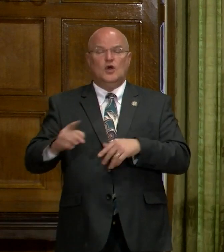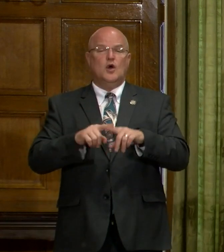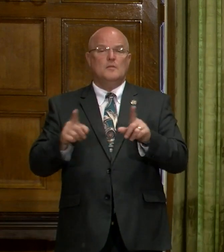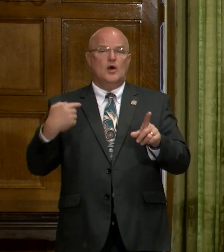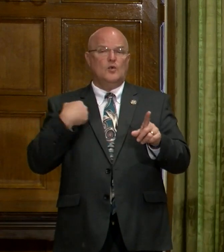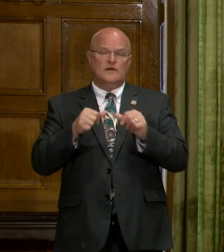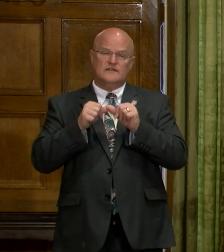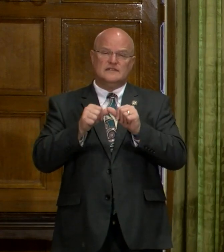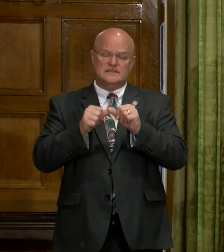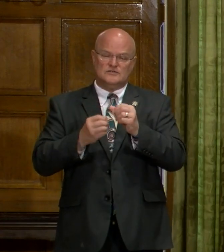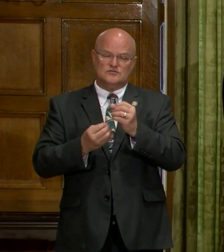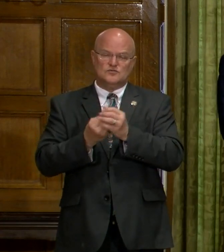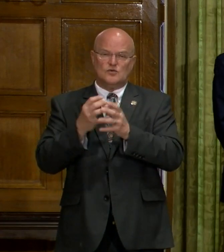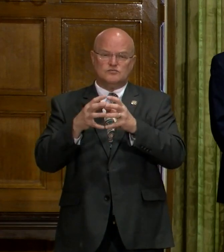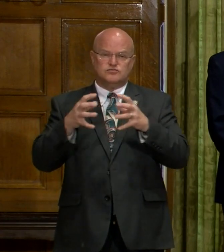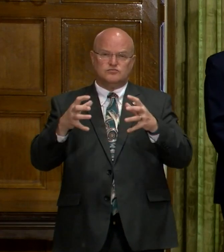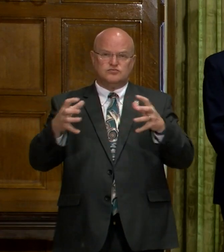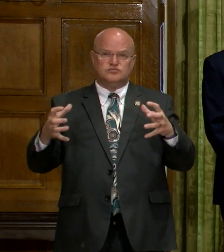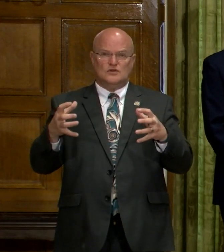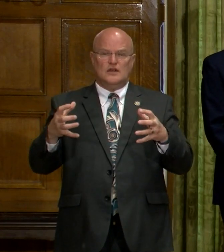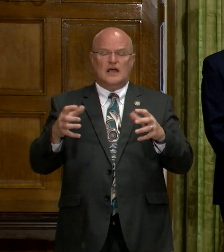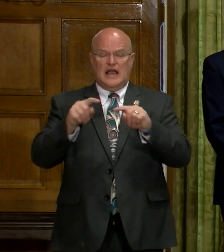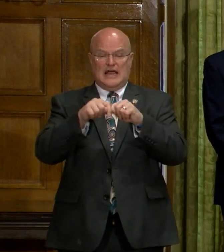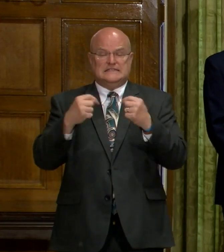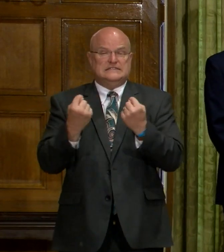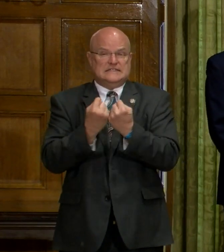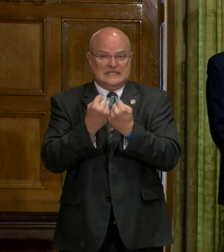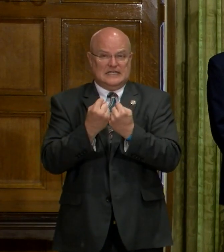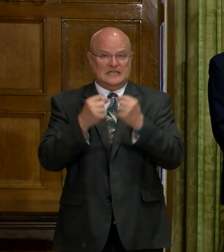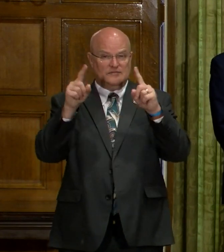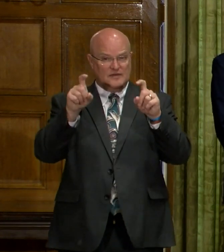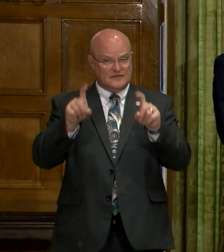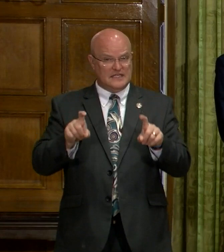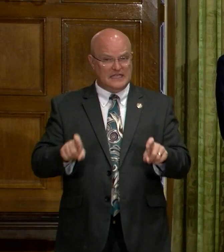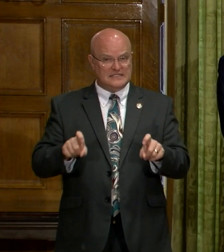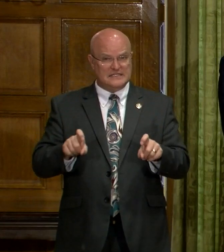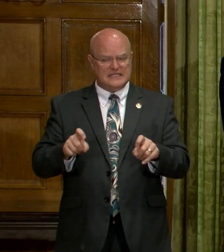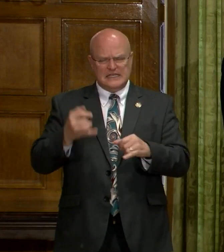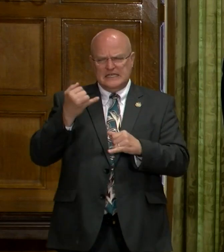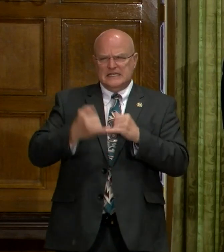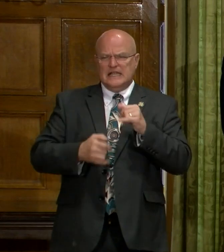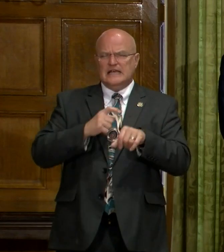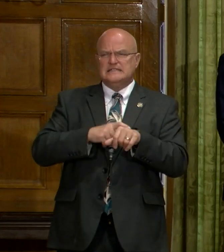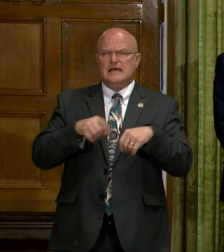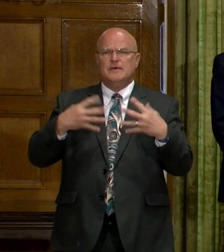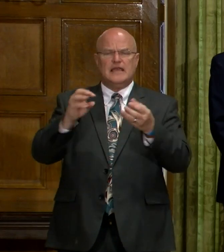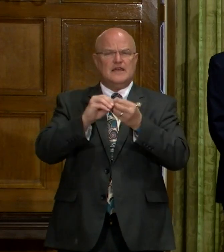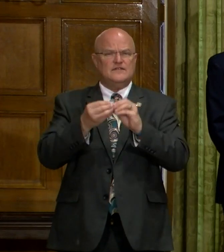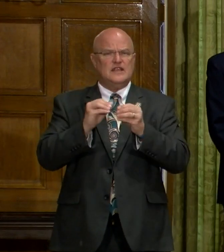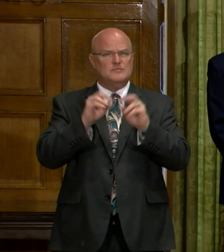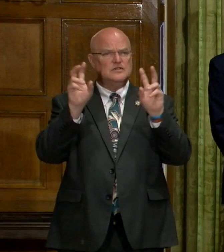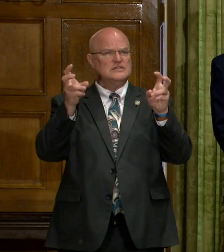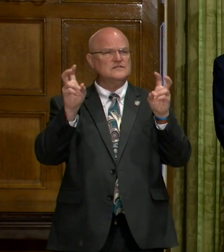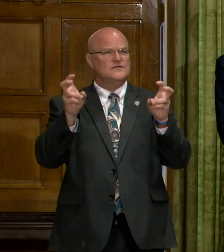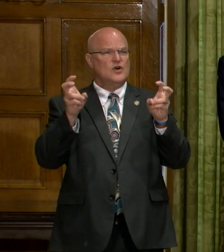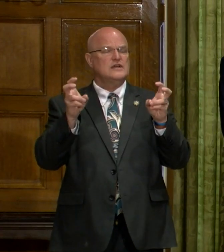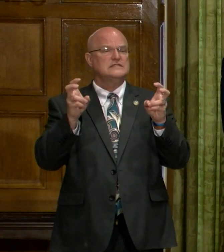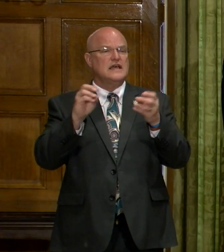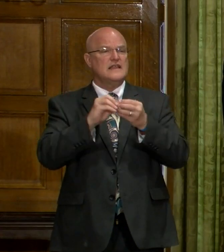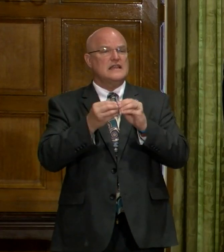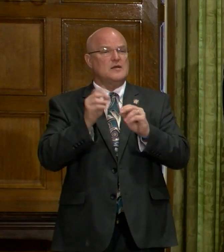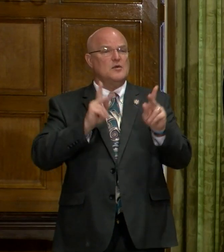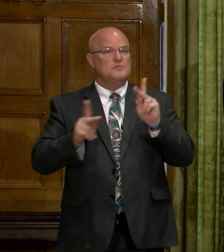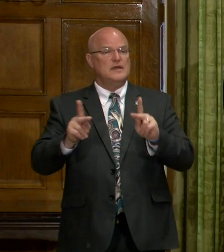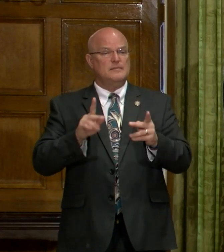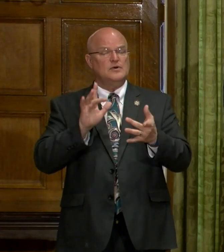we've continued to grow our team. Last time I gave numbers as far as the number